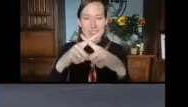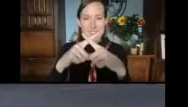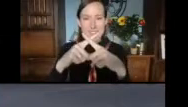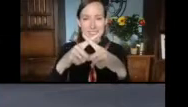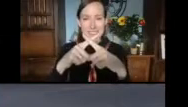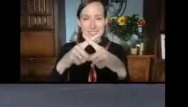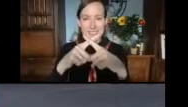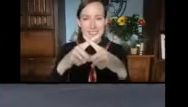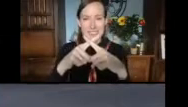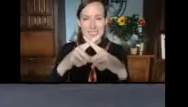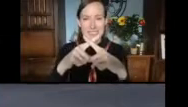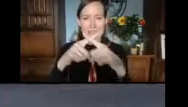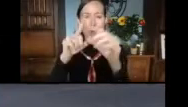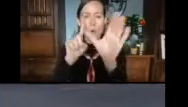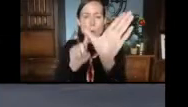X